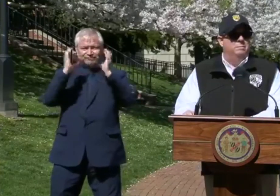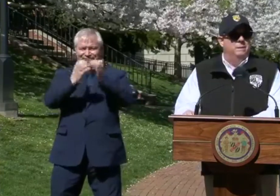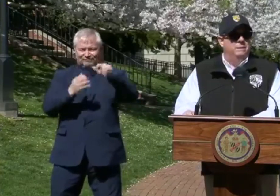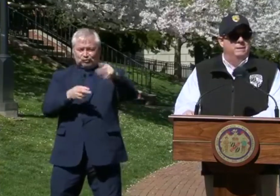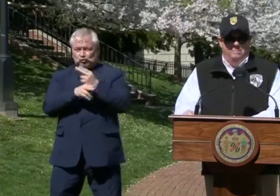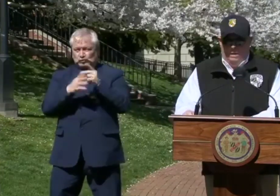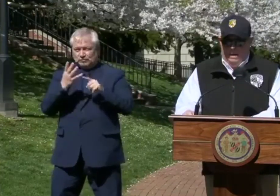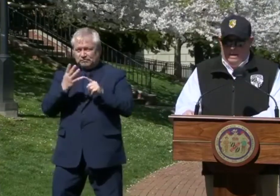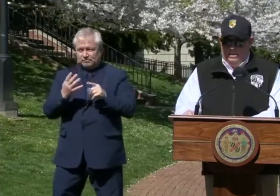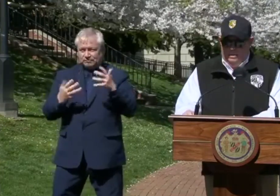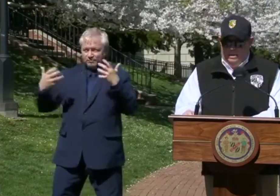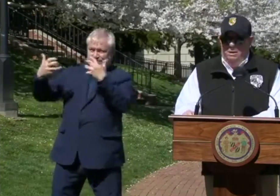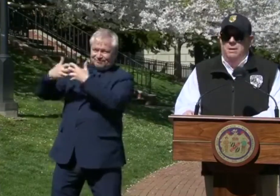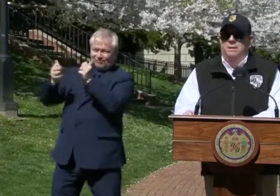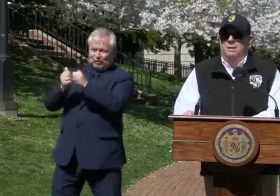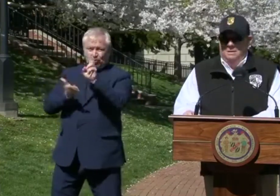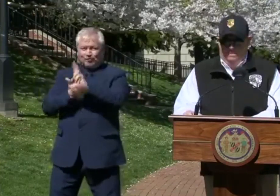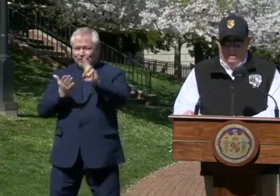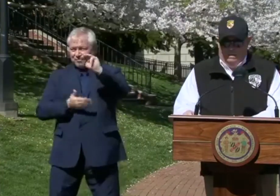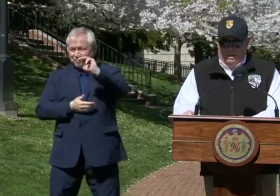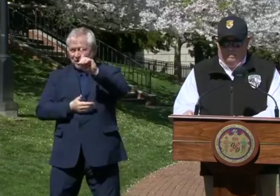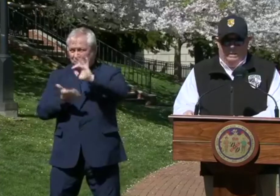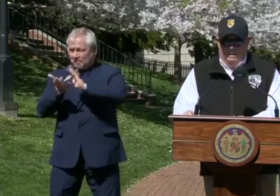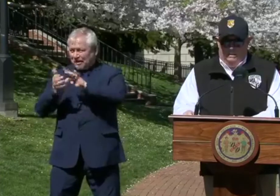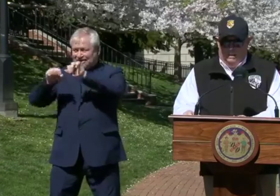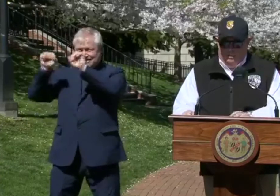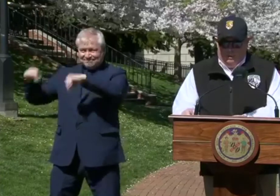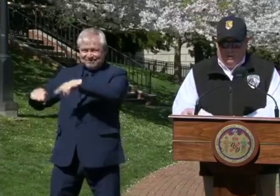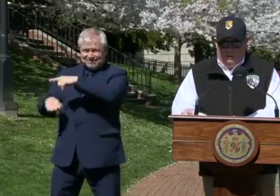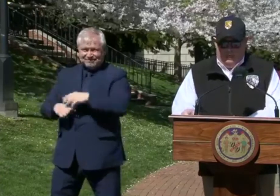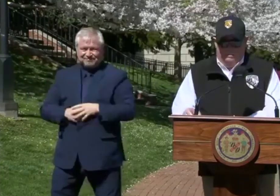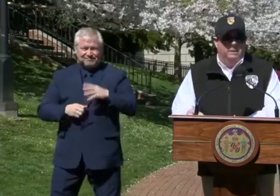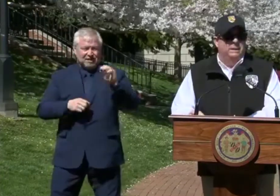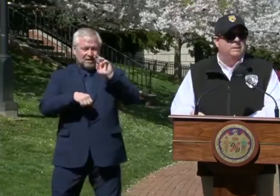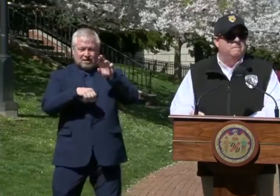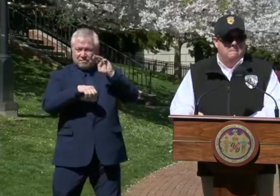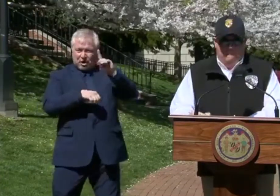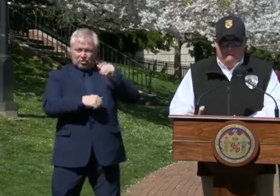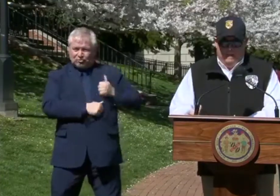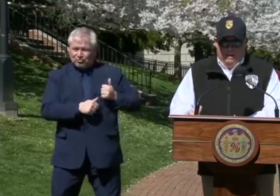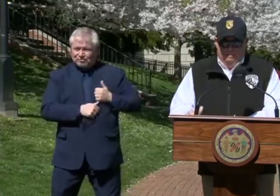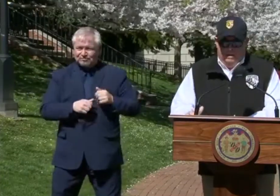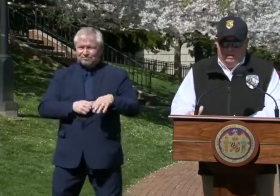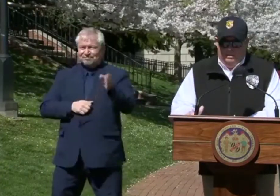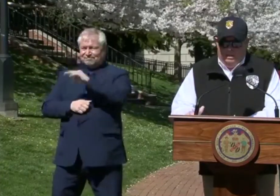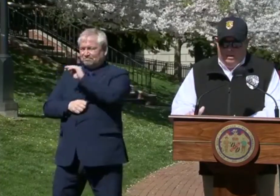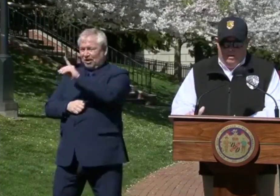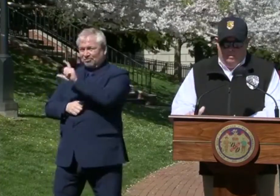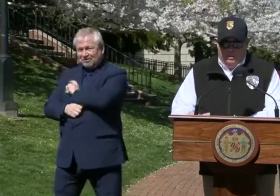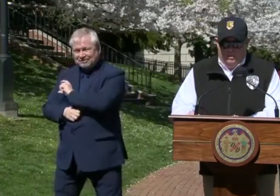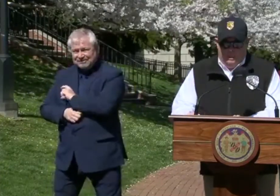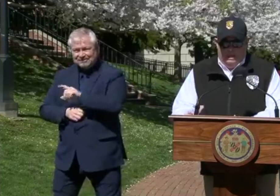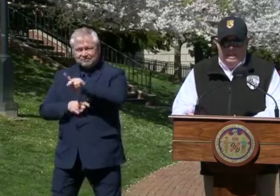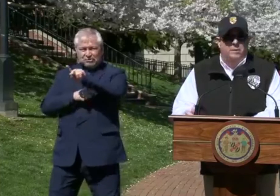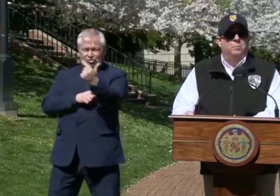System, the Maryland National Guard, Maryland State Police, and Prince George's County Police. Residents can call